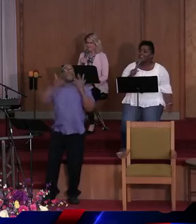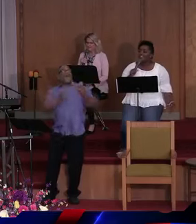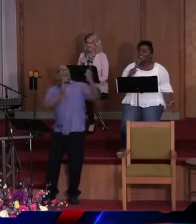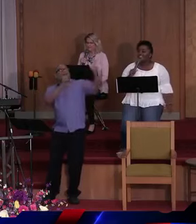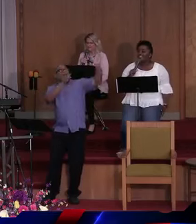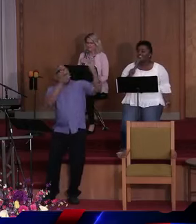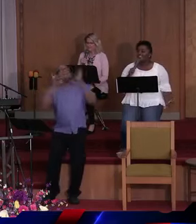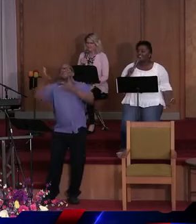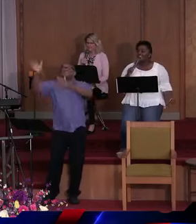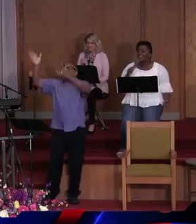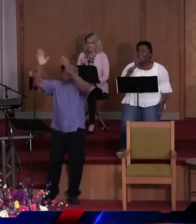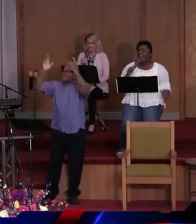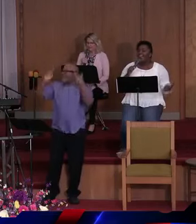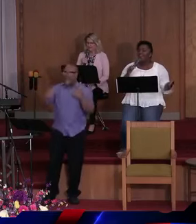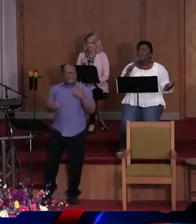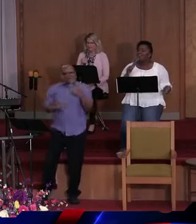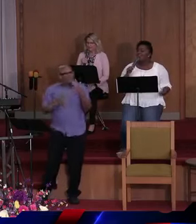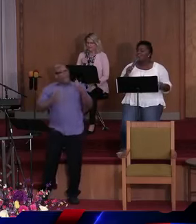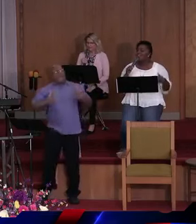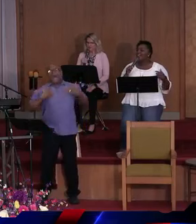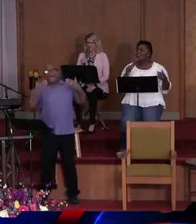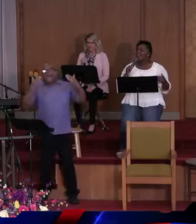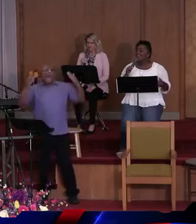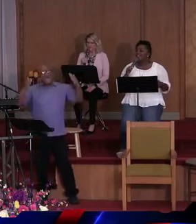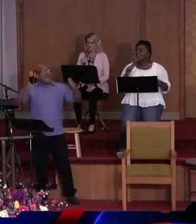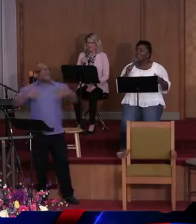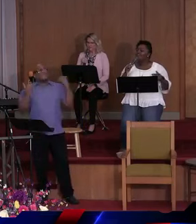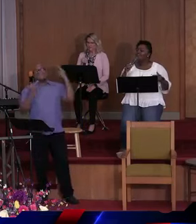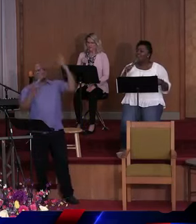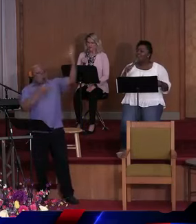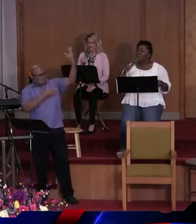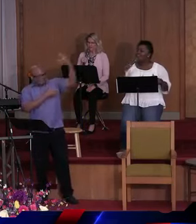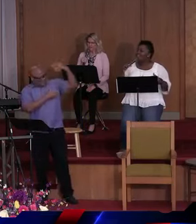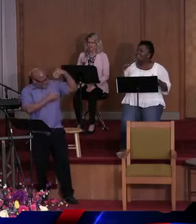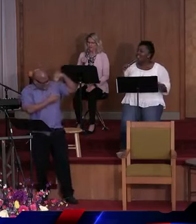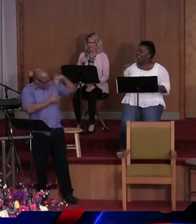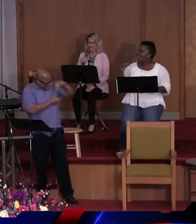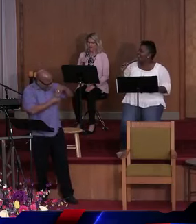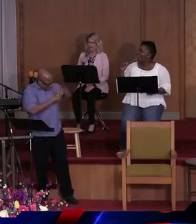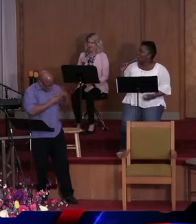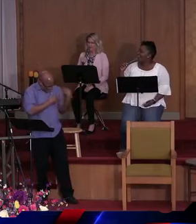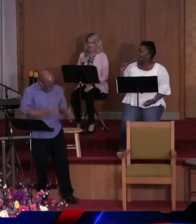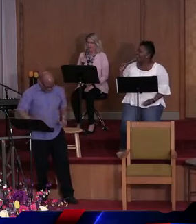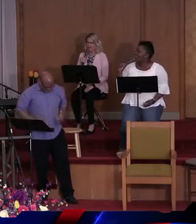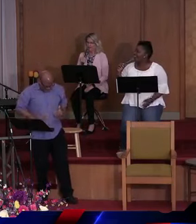praises. I can't hear y'all singing. I'm so glad you're in.